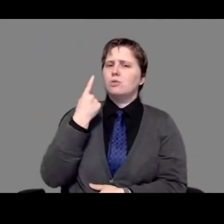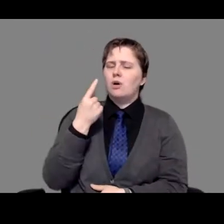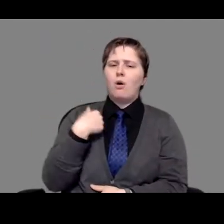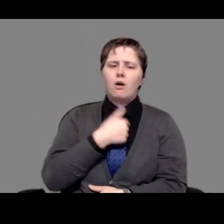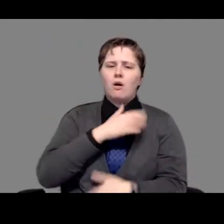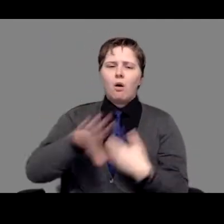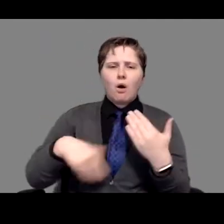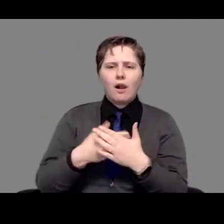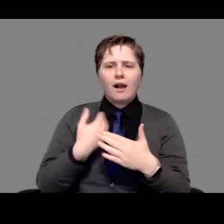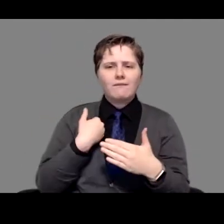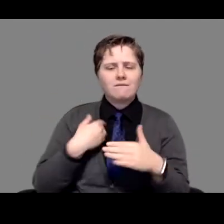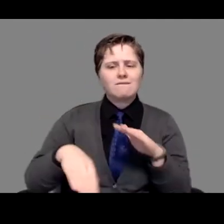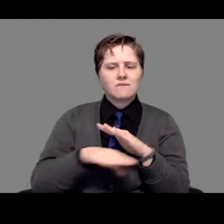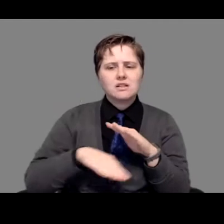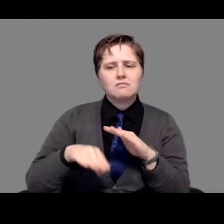a fundamental